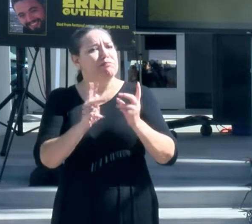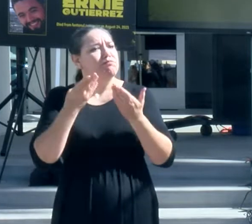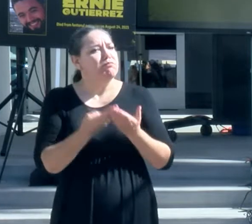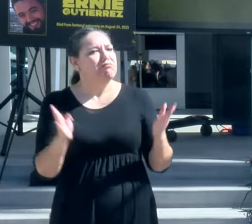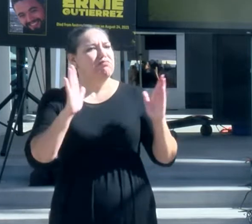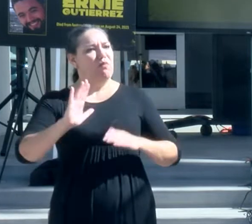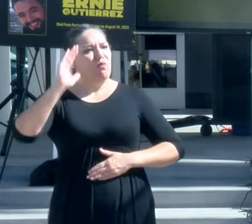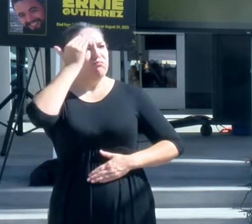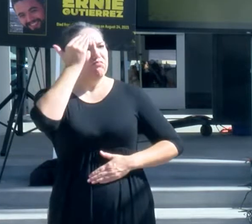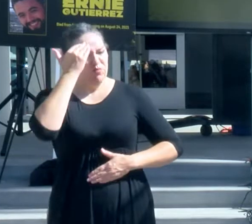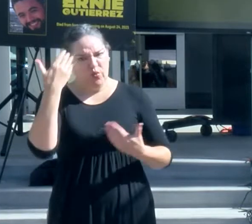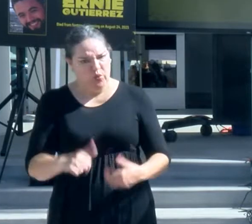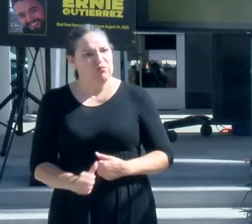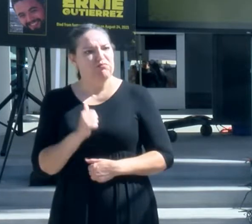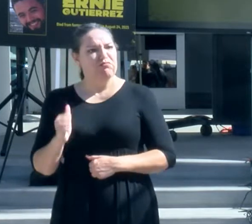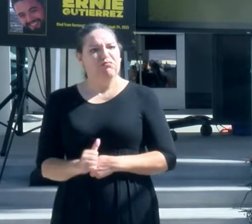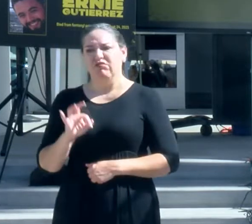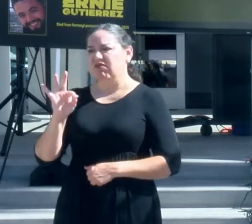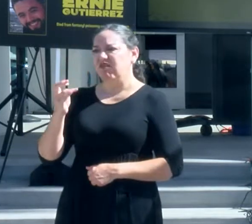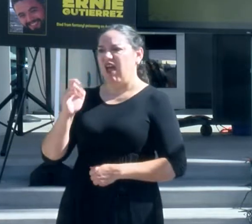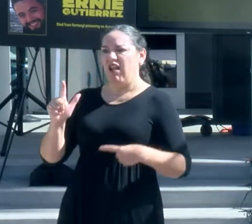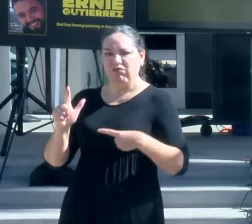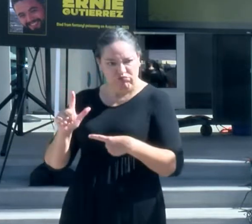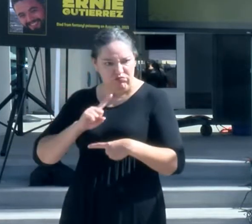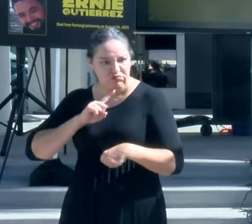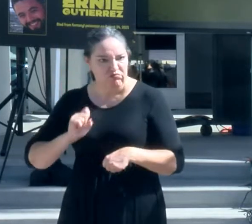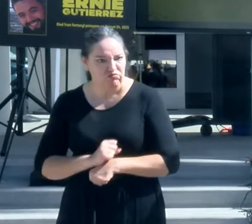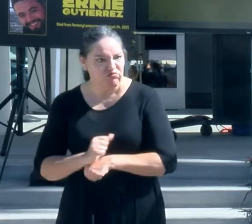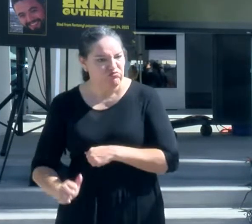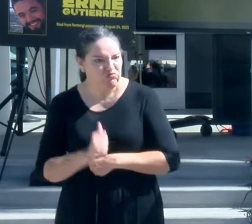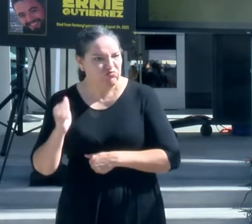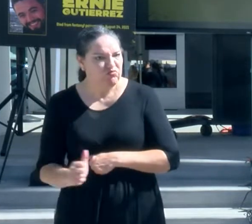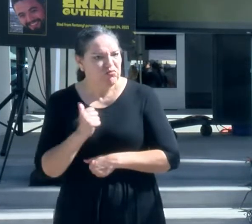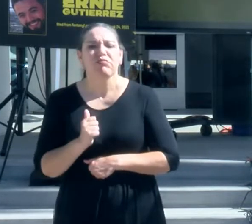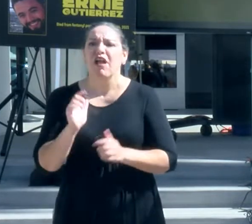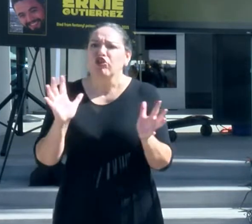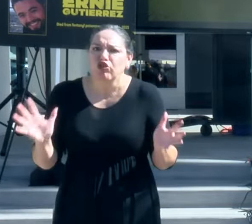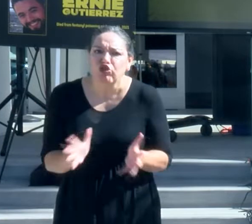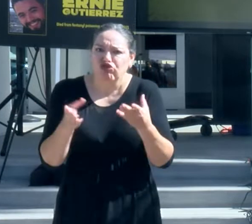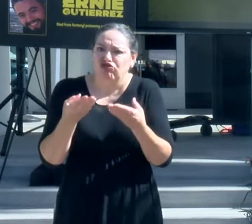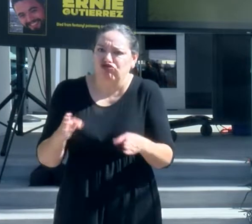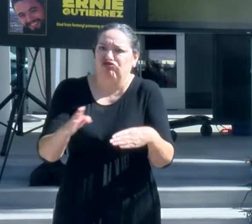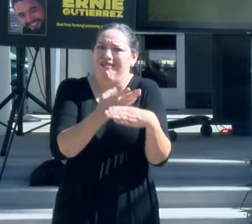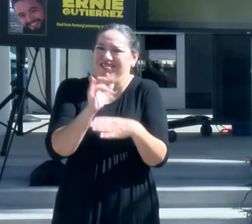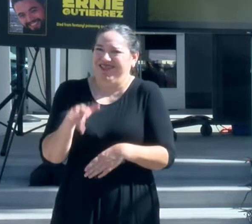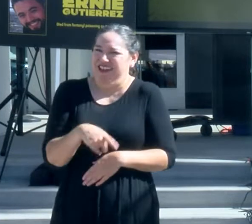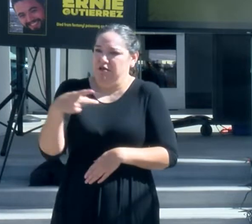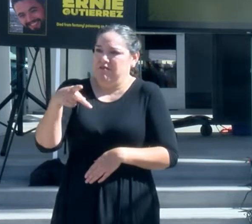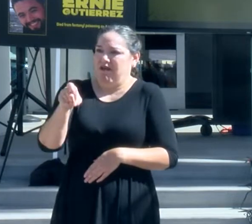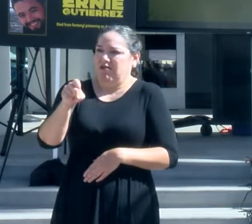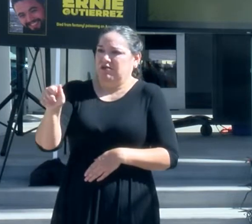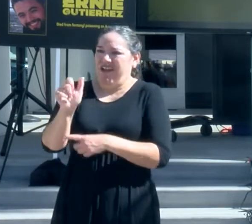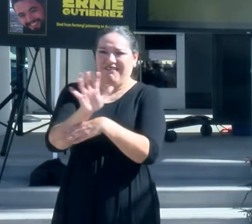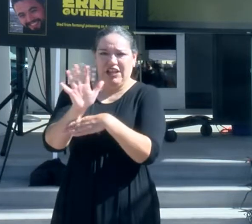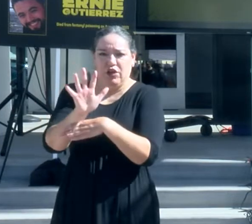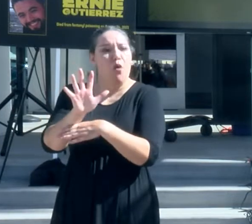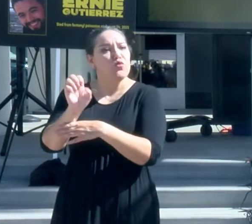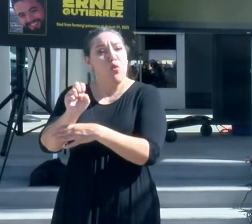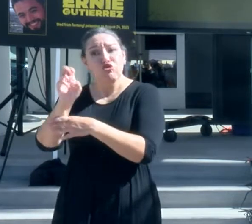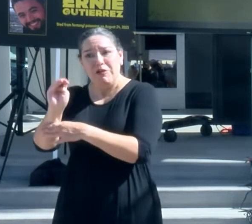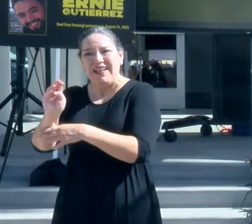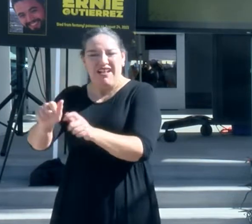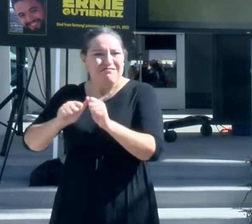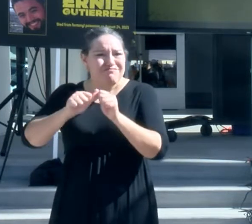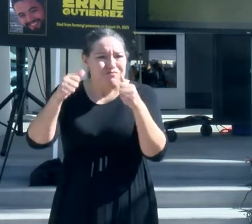aware just how deadly fentanyl truly is. I encourage you to share the PSA video and social media posts with everyone you